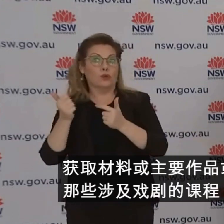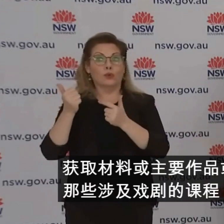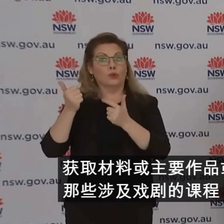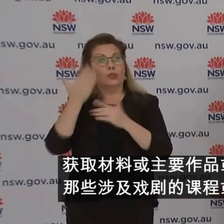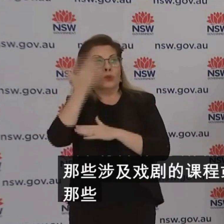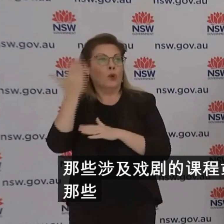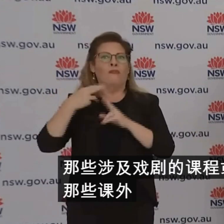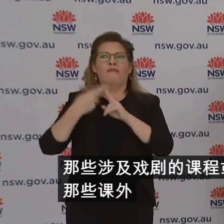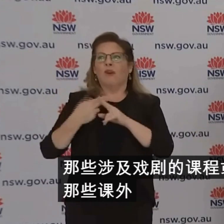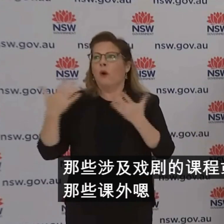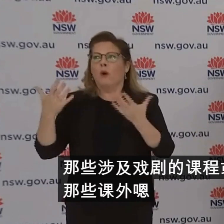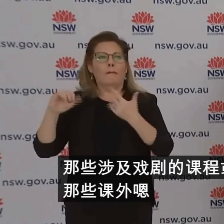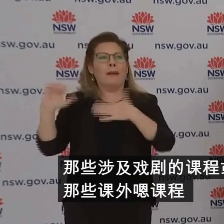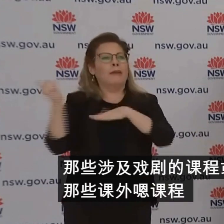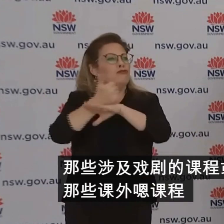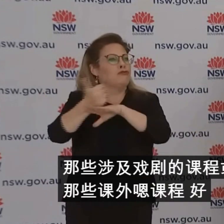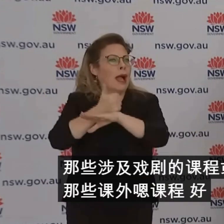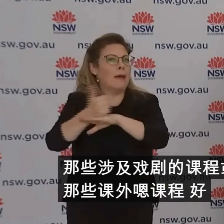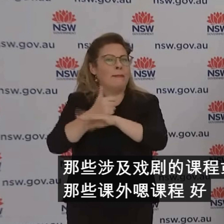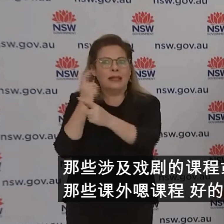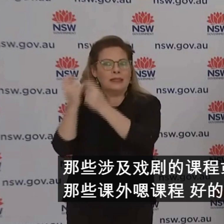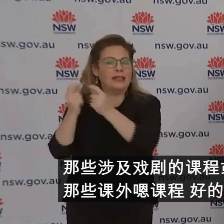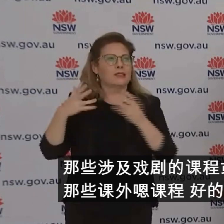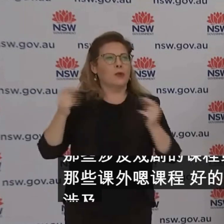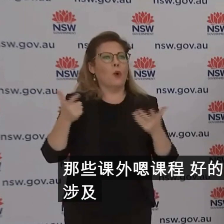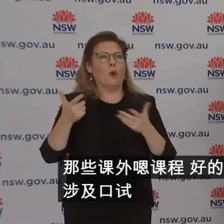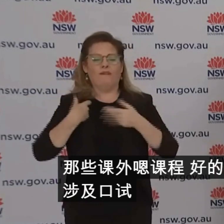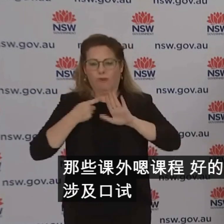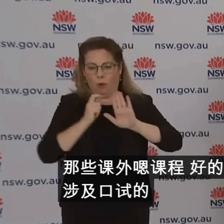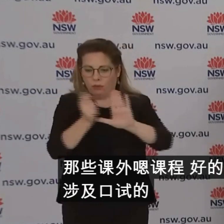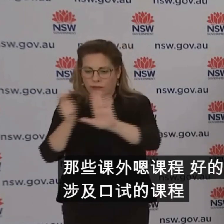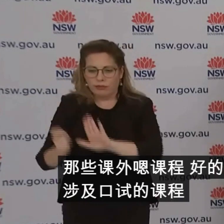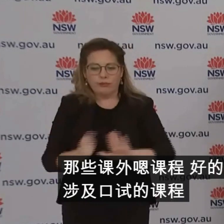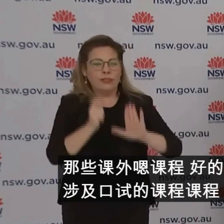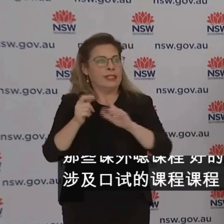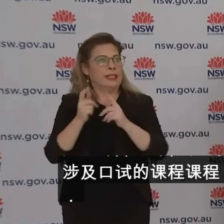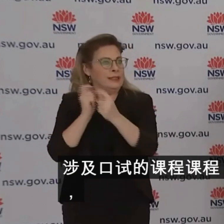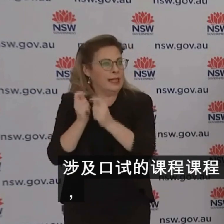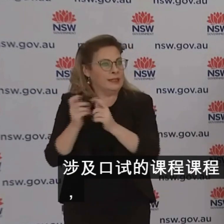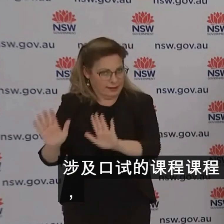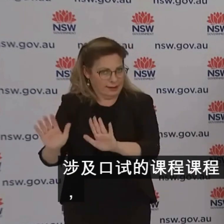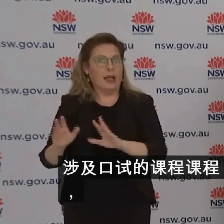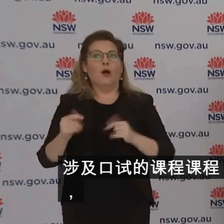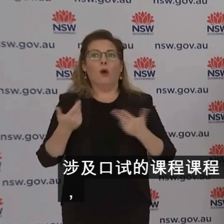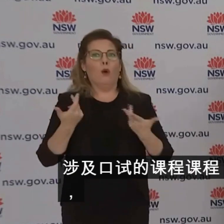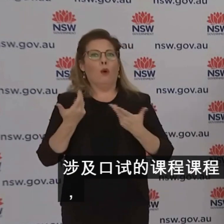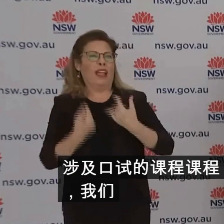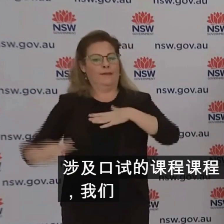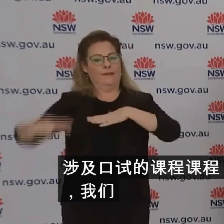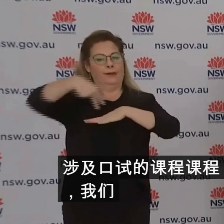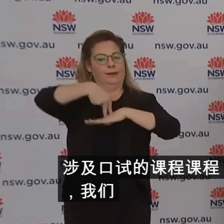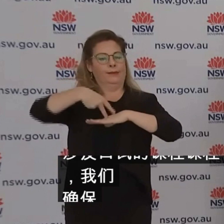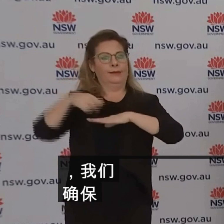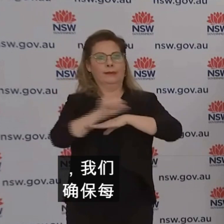that involve drama or those extracurricular courses, or curricular courses that involve that oral examination, that we